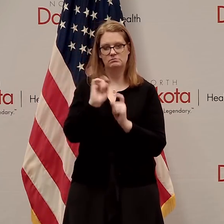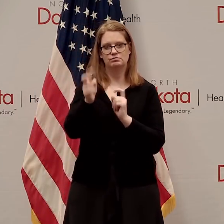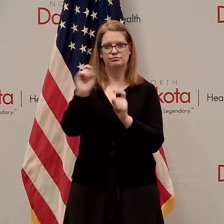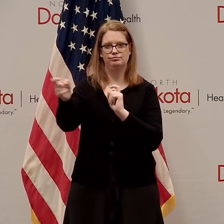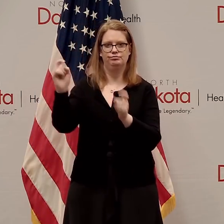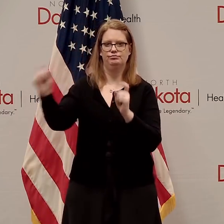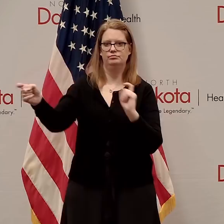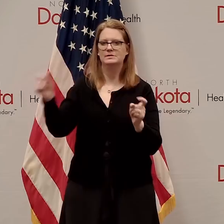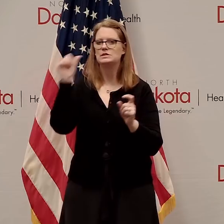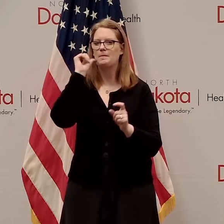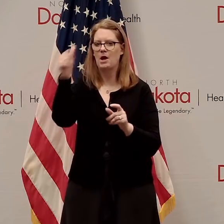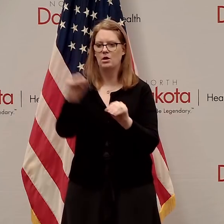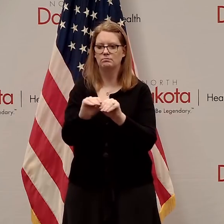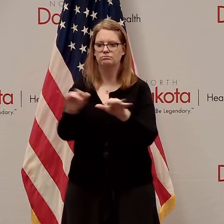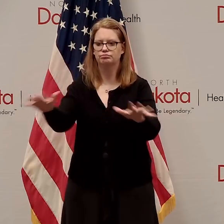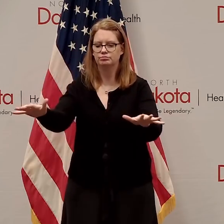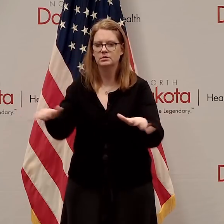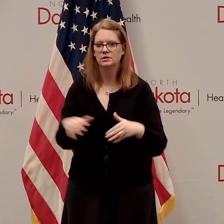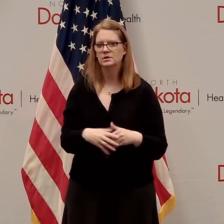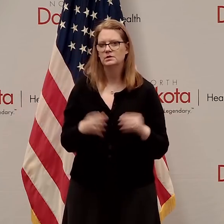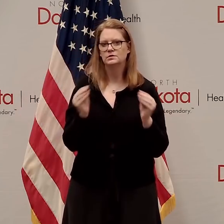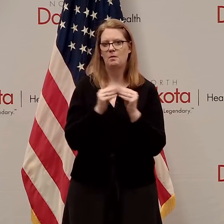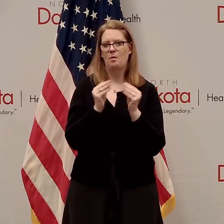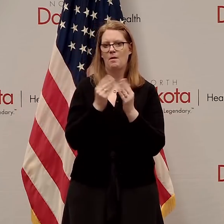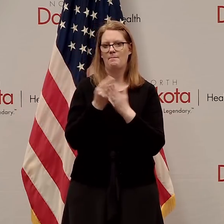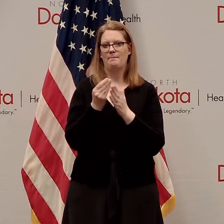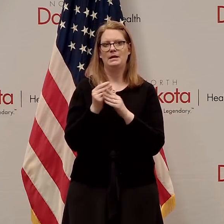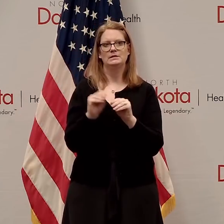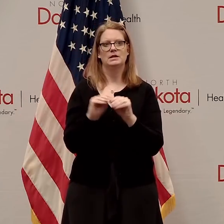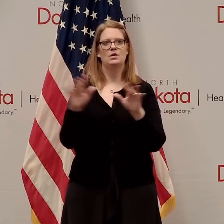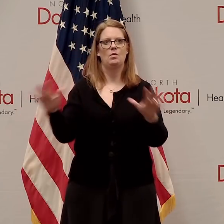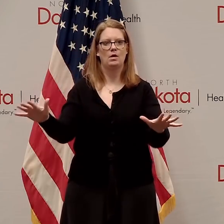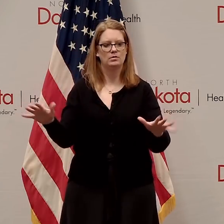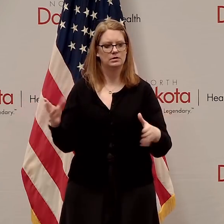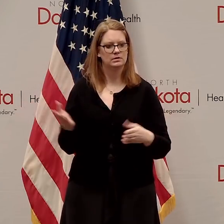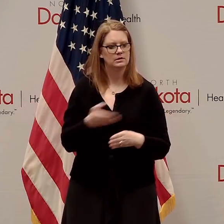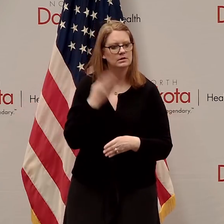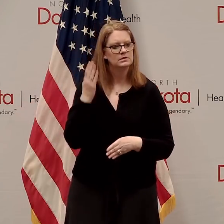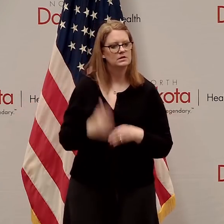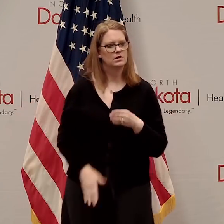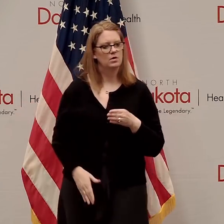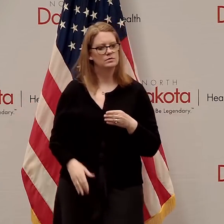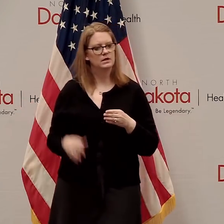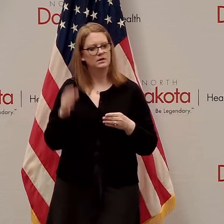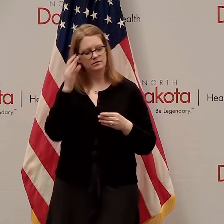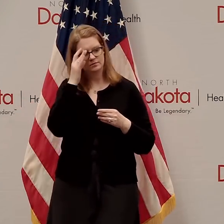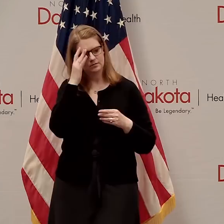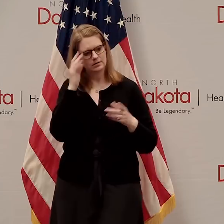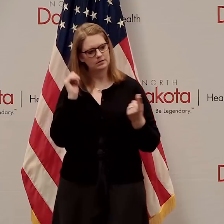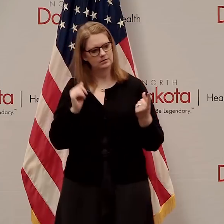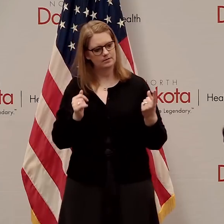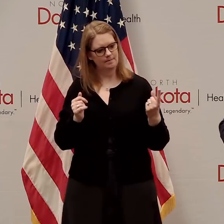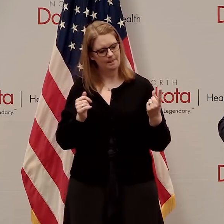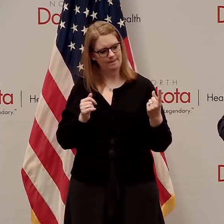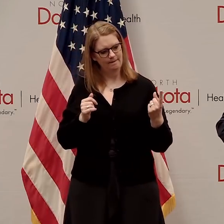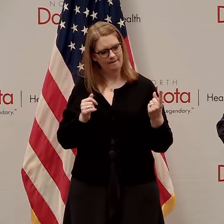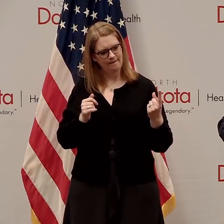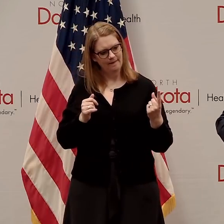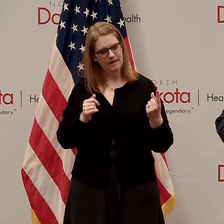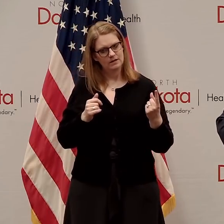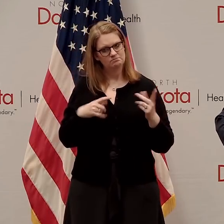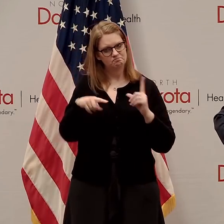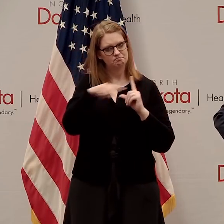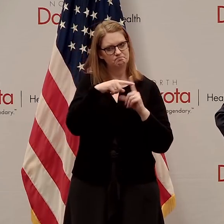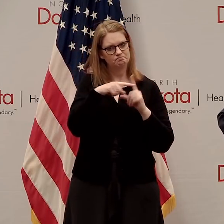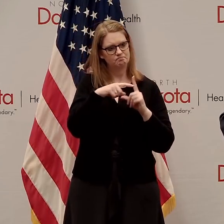out tomorrow, so more dollars coming out. In closing, before we go to Q&A on the good